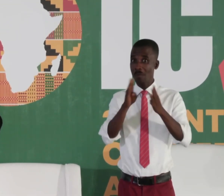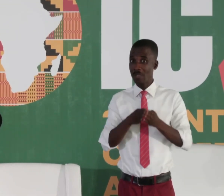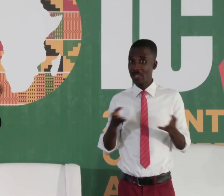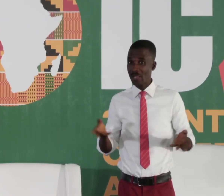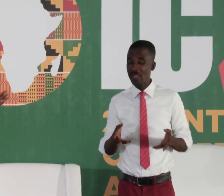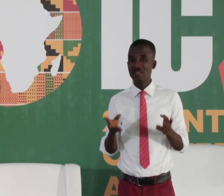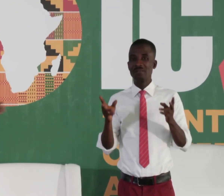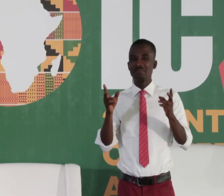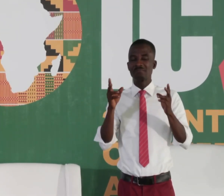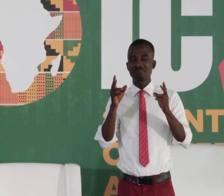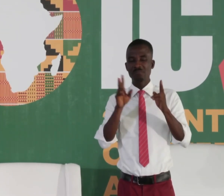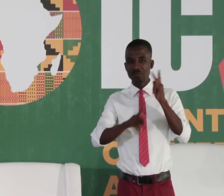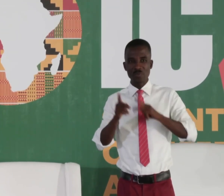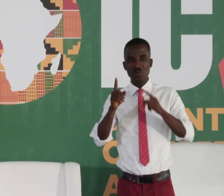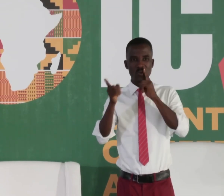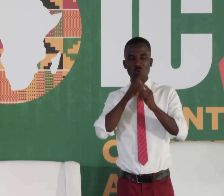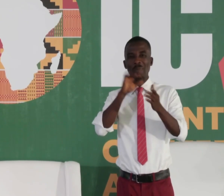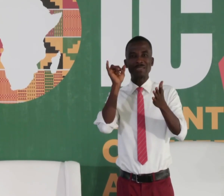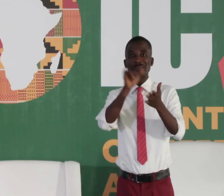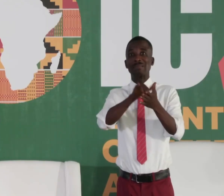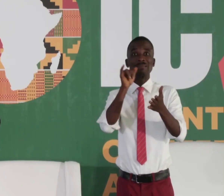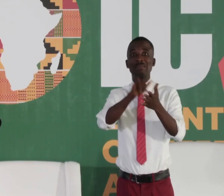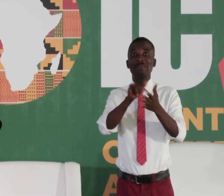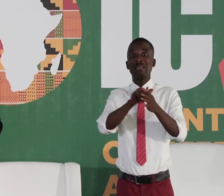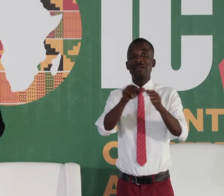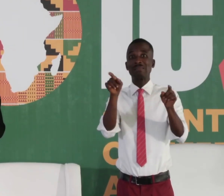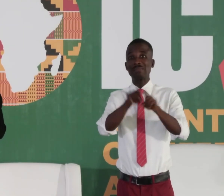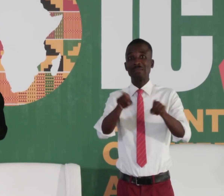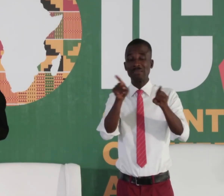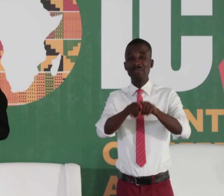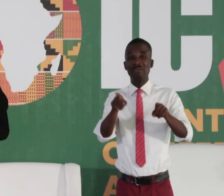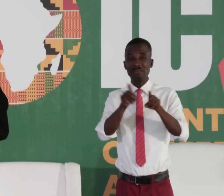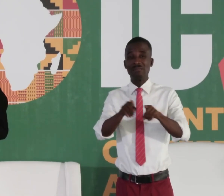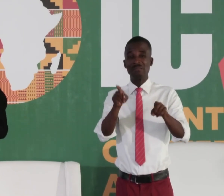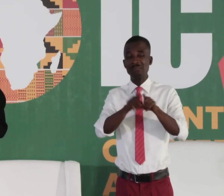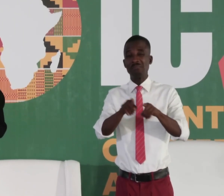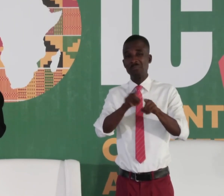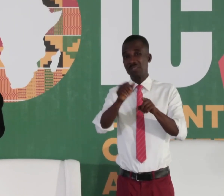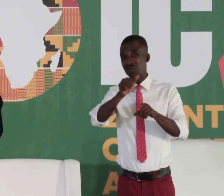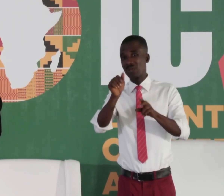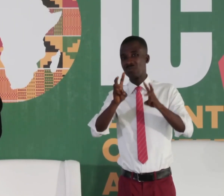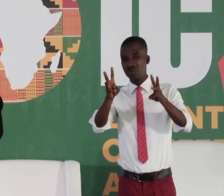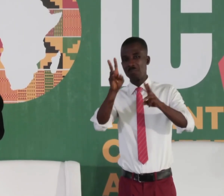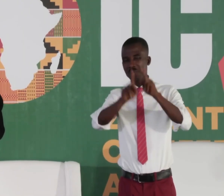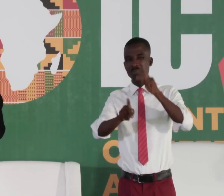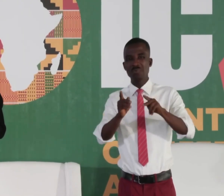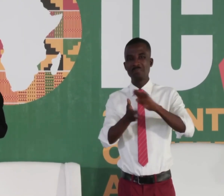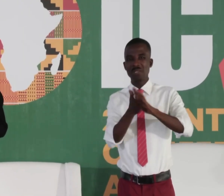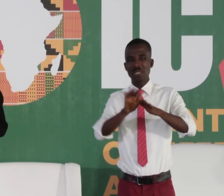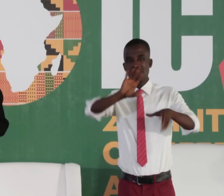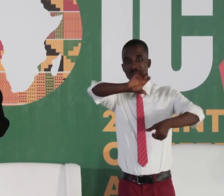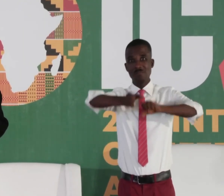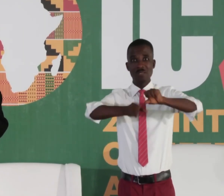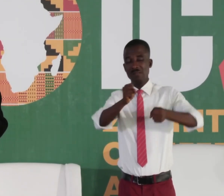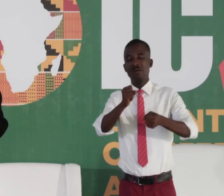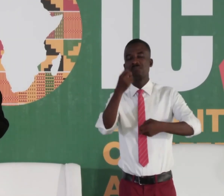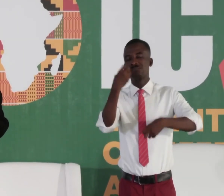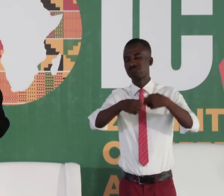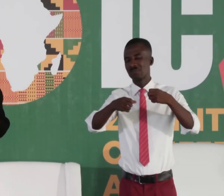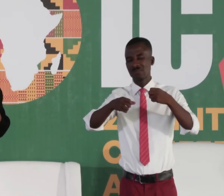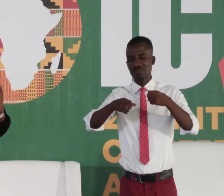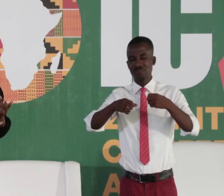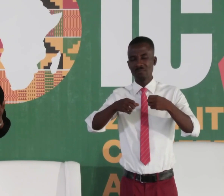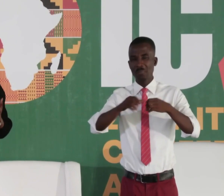been PrEP, PrEP, PrEP, and no one is saying anything about PEP, about those who get to be raped and there's no